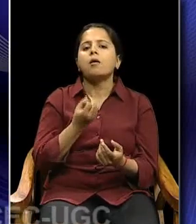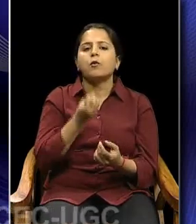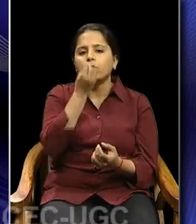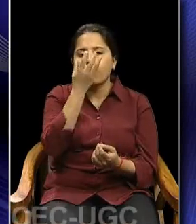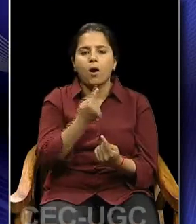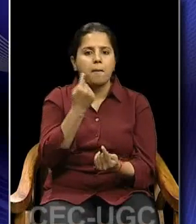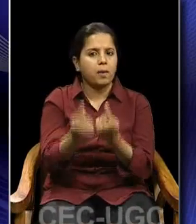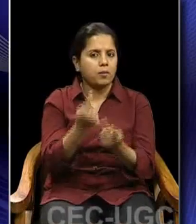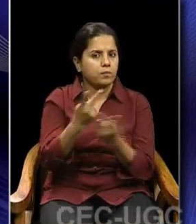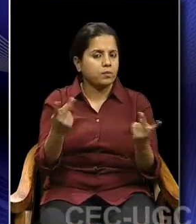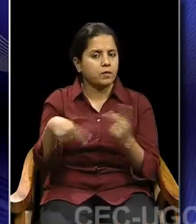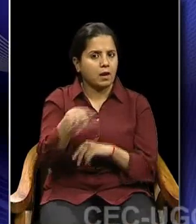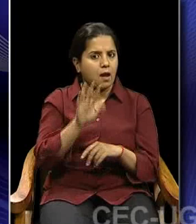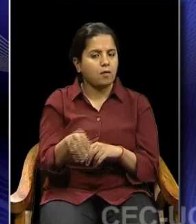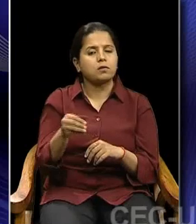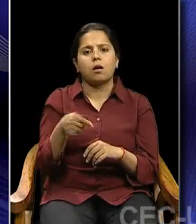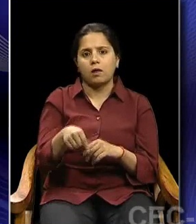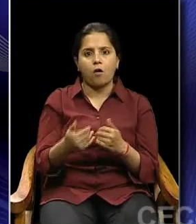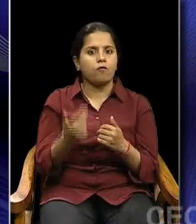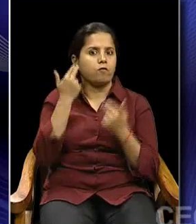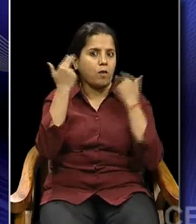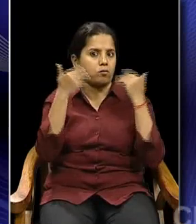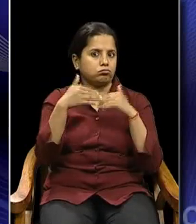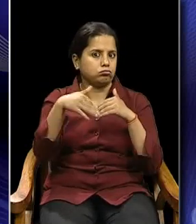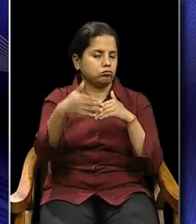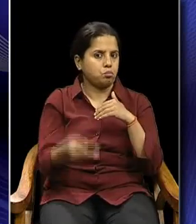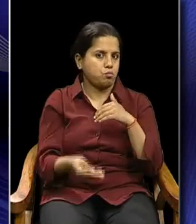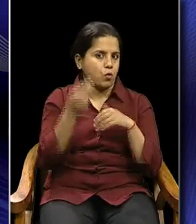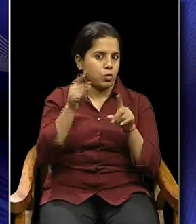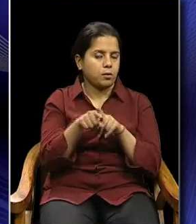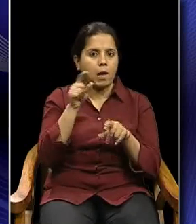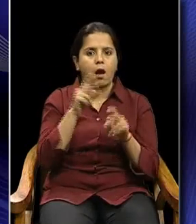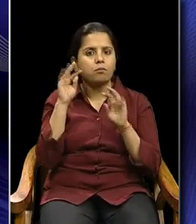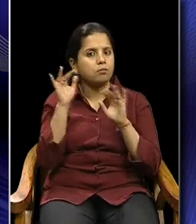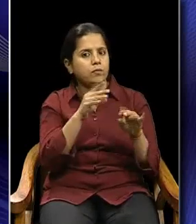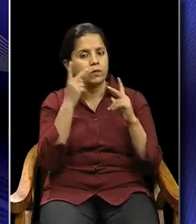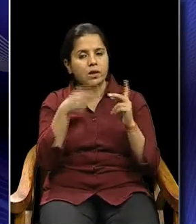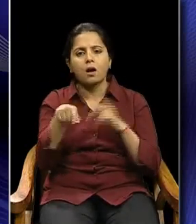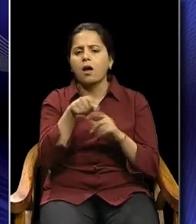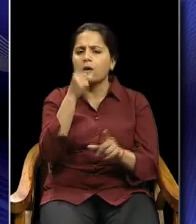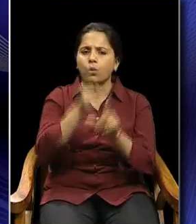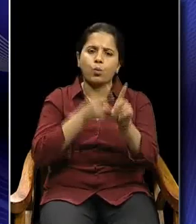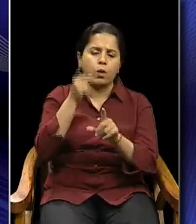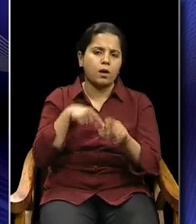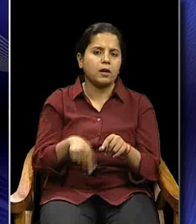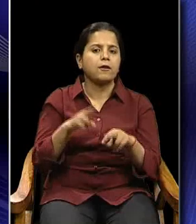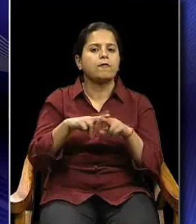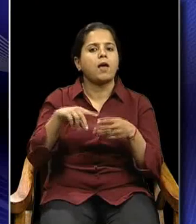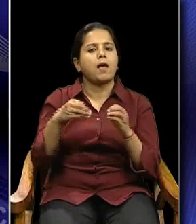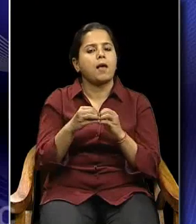period of time is gaining some kind of popularity, and this festival is organized every year in the month of